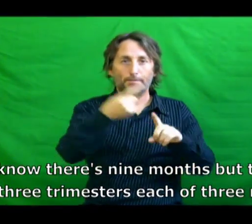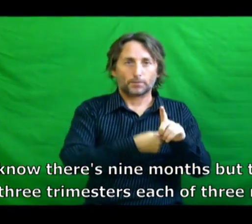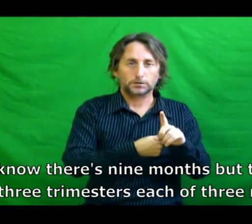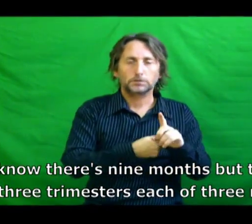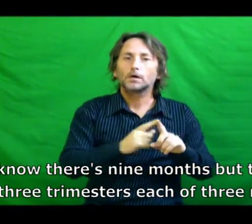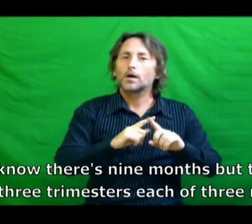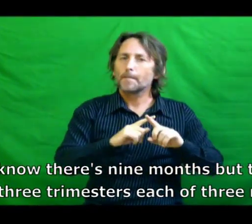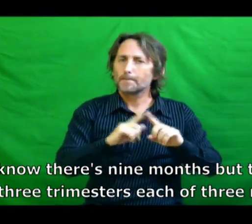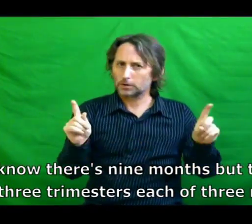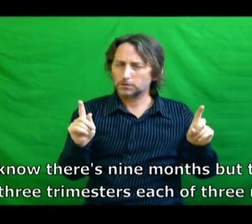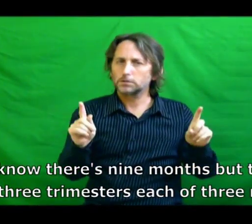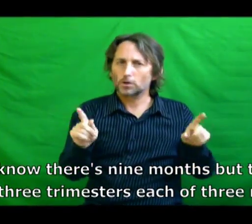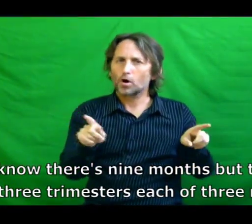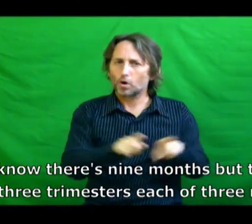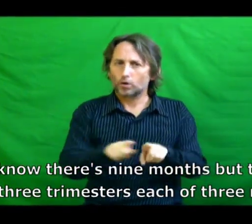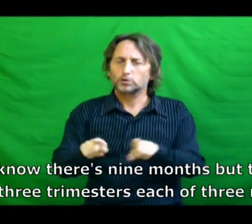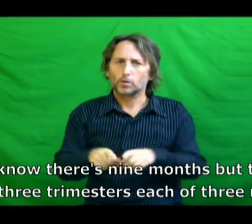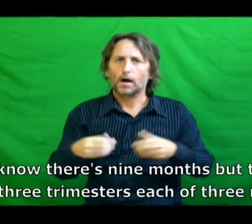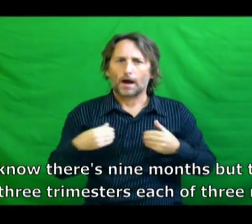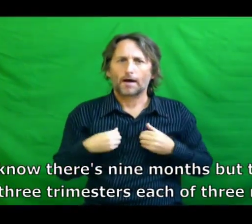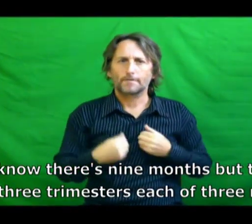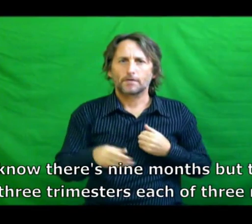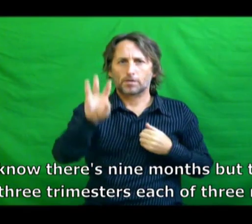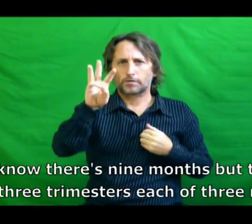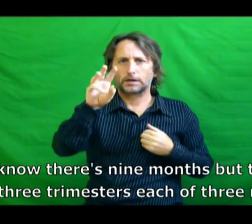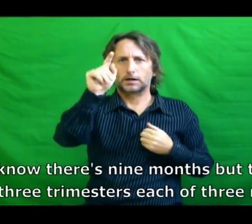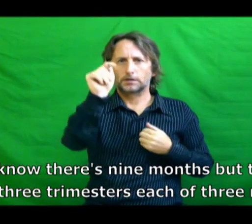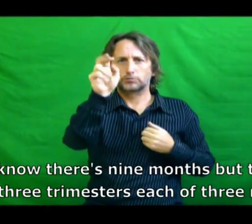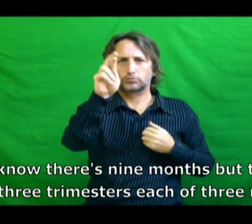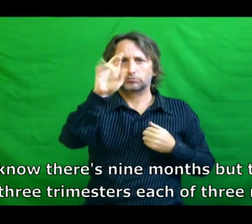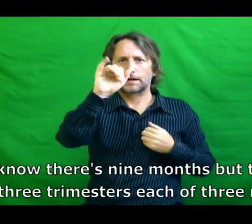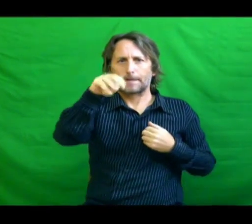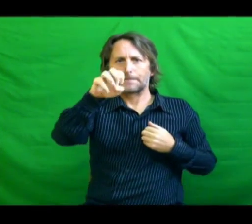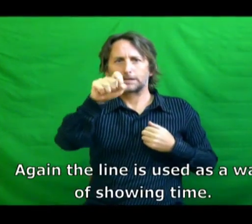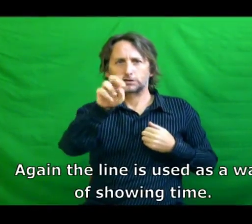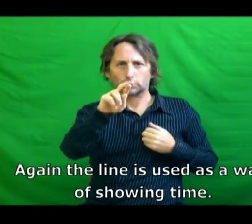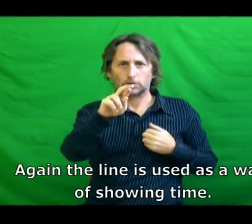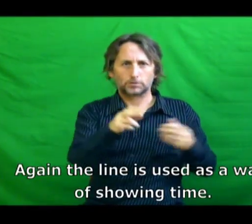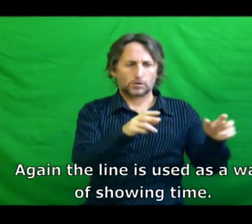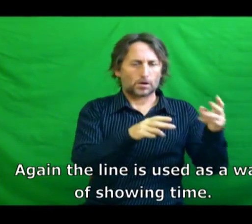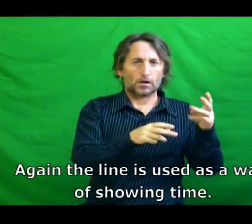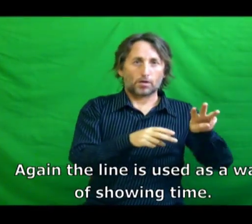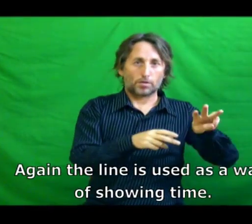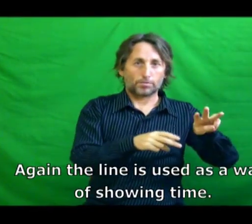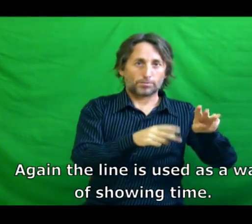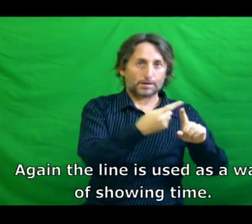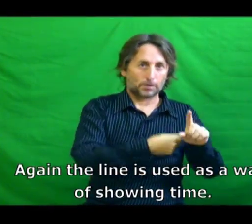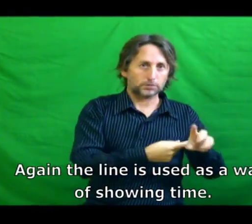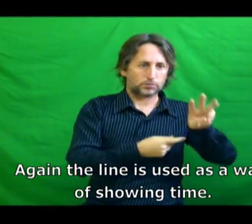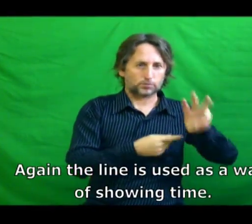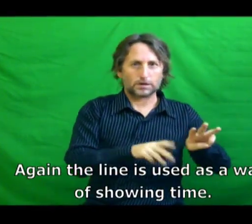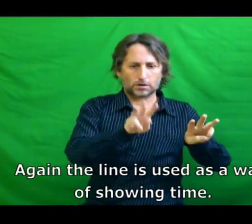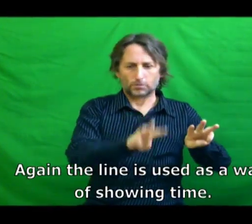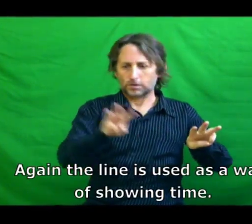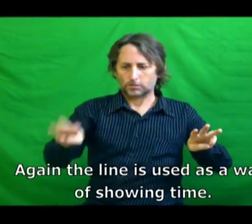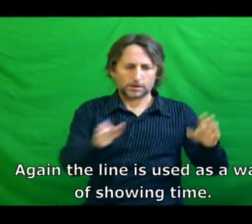We know there's 9 months, but there's also 3 trimesters, each of 3 months. Again, the line is